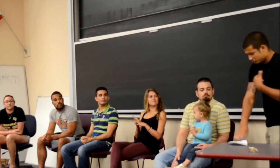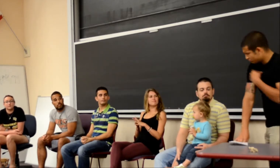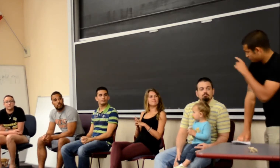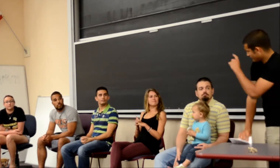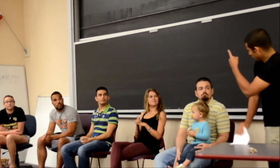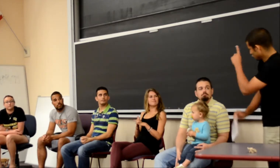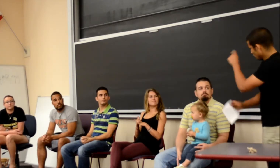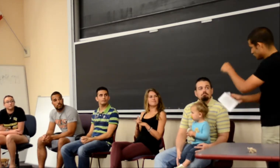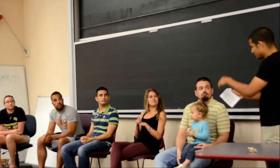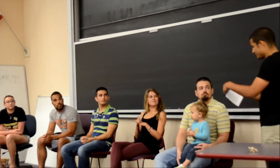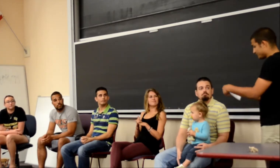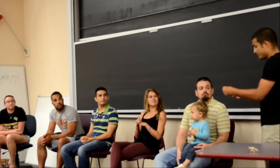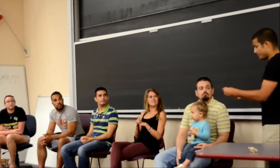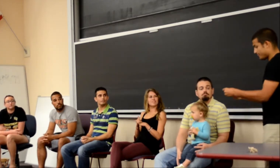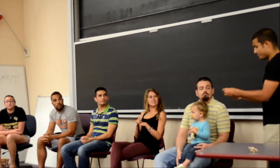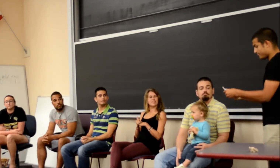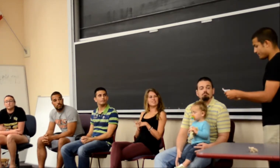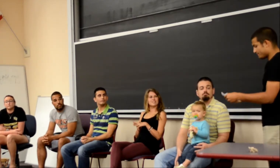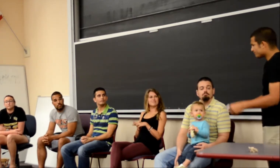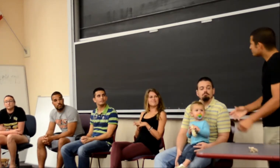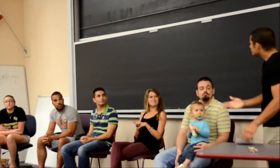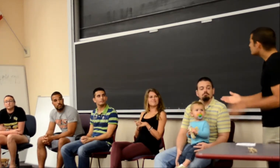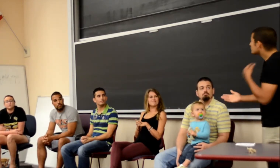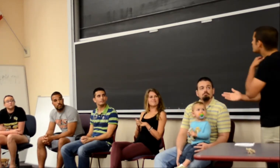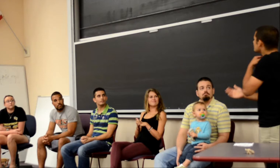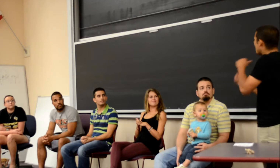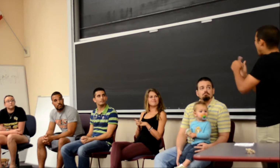Great, thank you so much. First question.